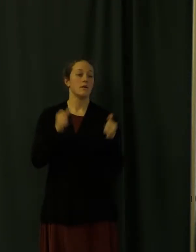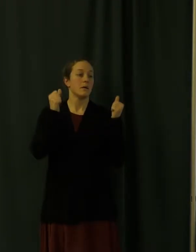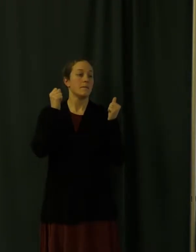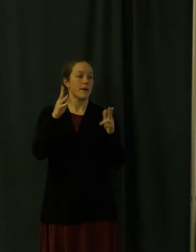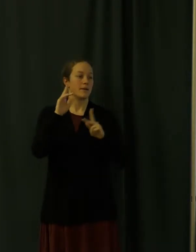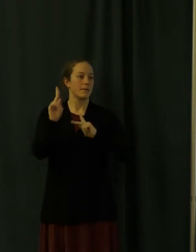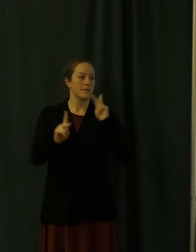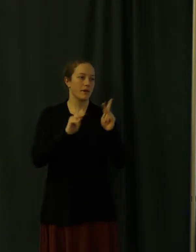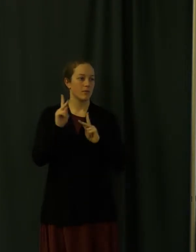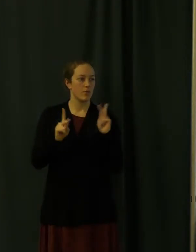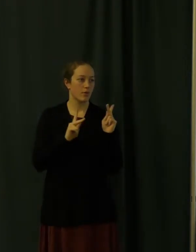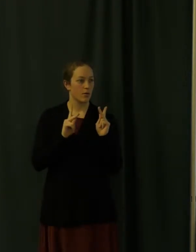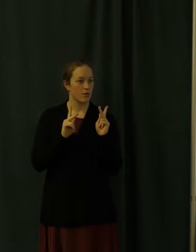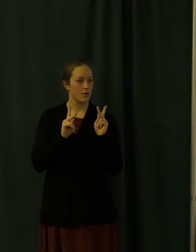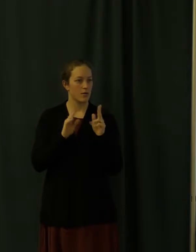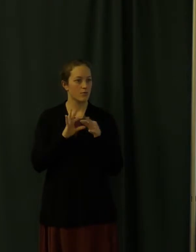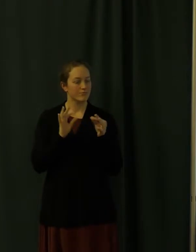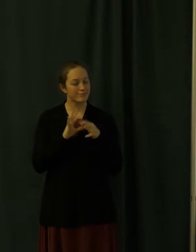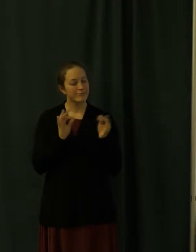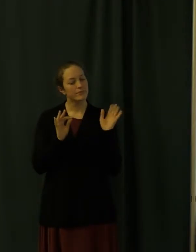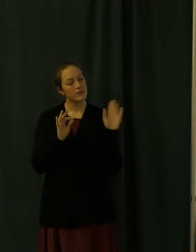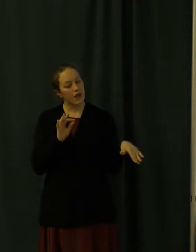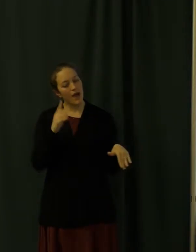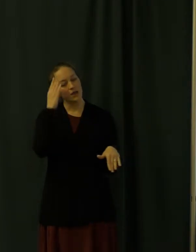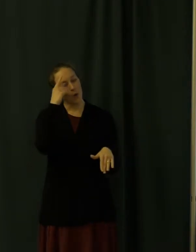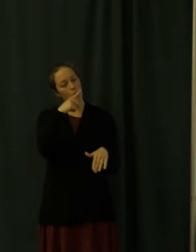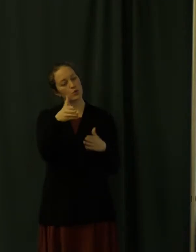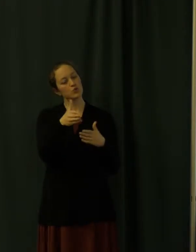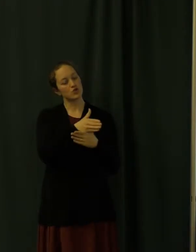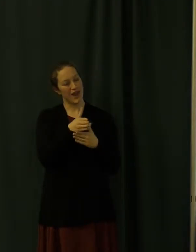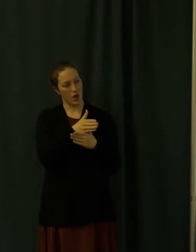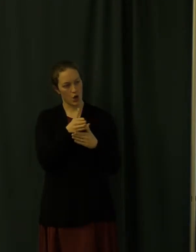say, Erin, I know you shared that